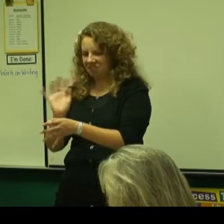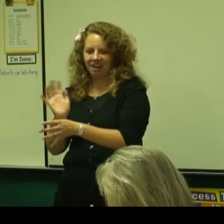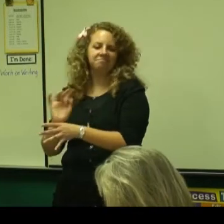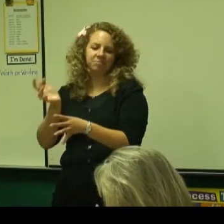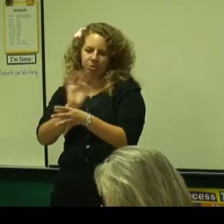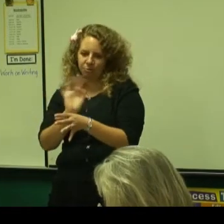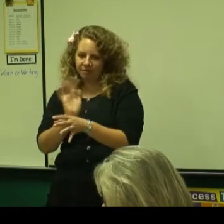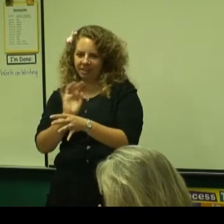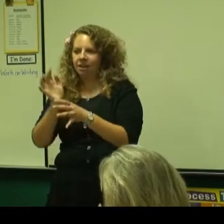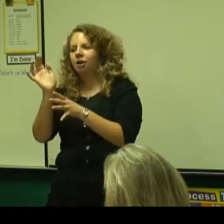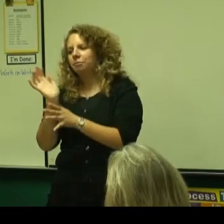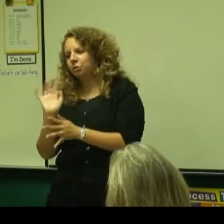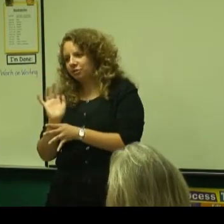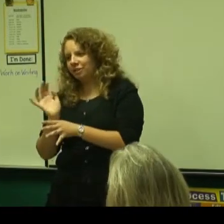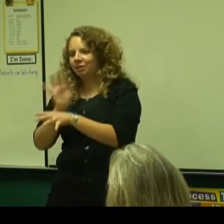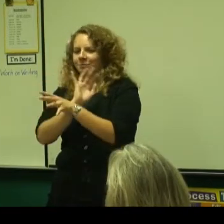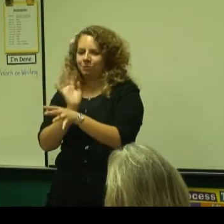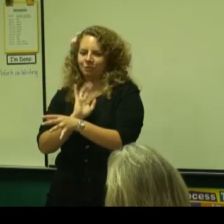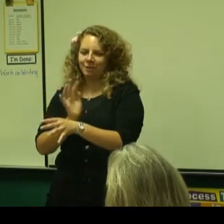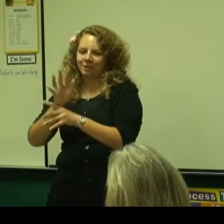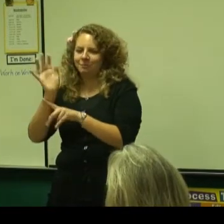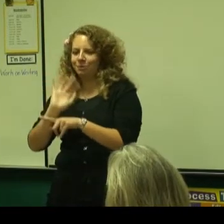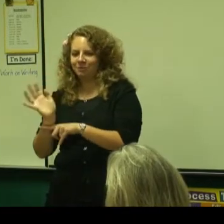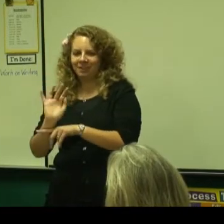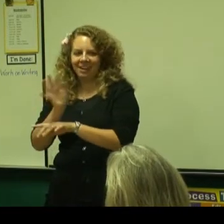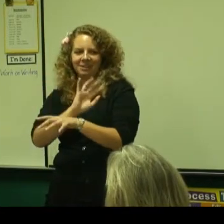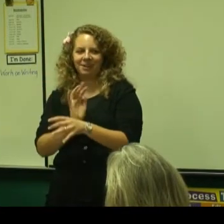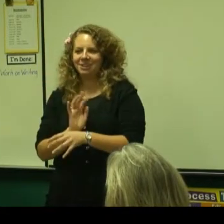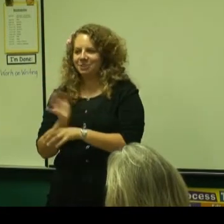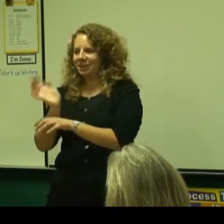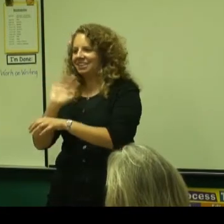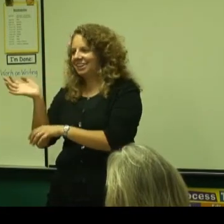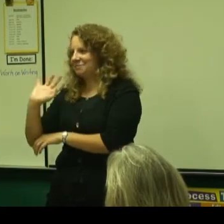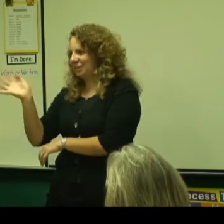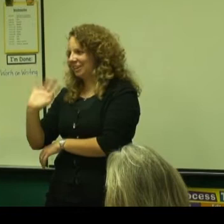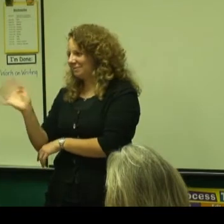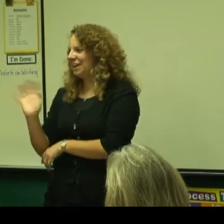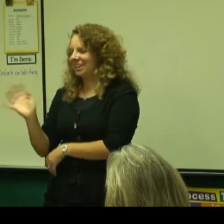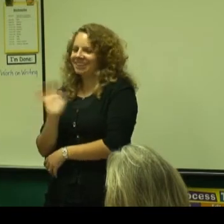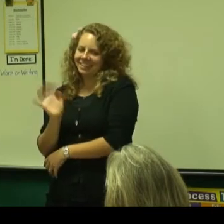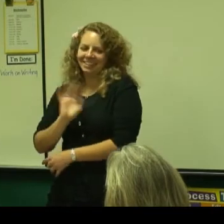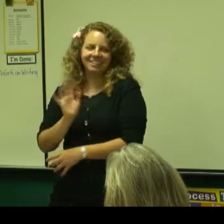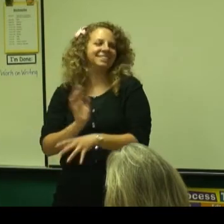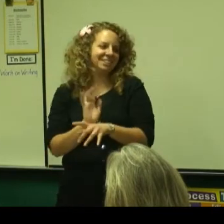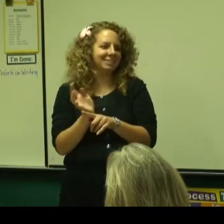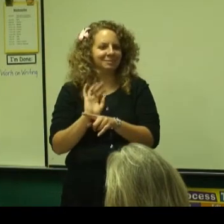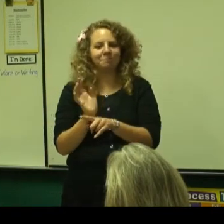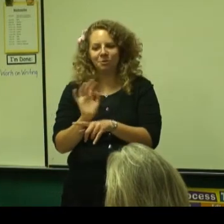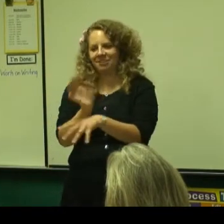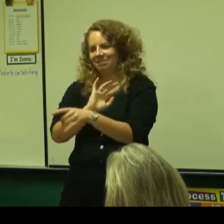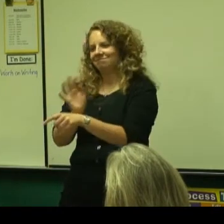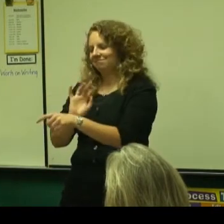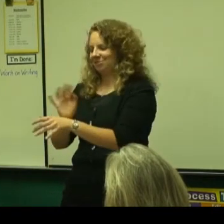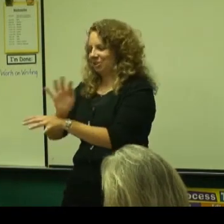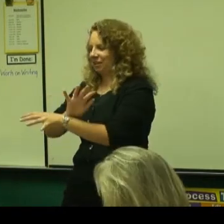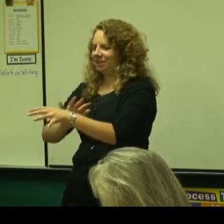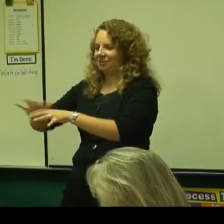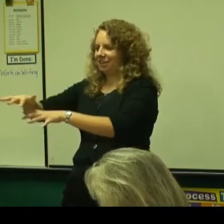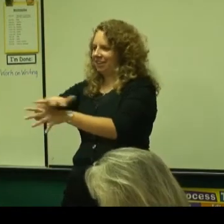yeah. So to. movie, So, movie. Yeah, Anywhere I do it, then I'm wiggling my Yeah. hand like this. Yeah. It's movie. So anywhere like